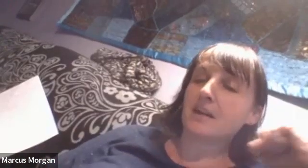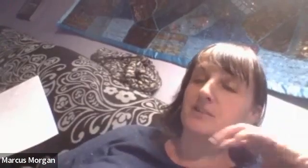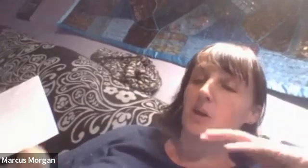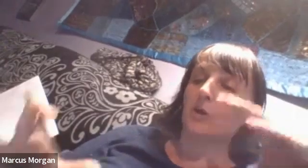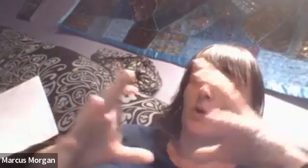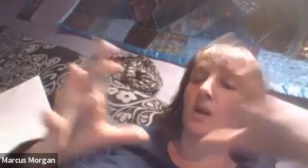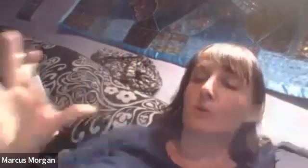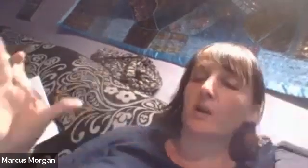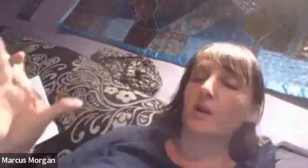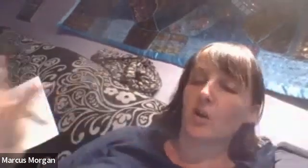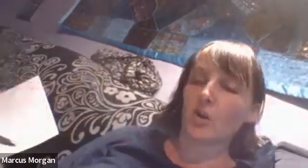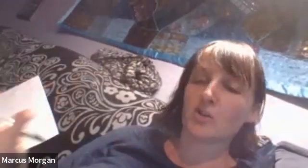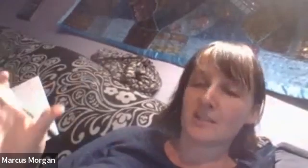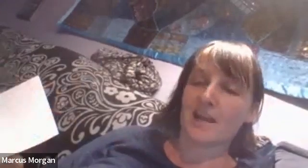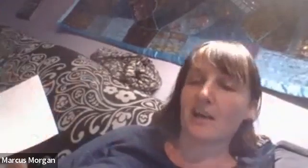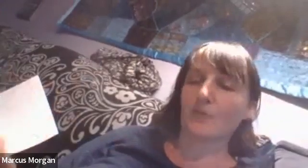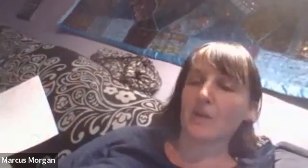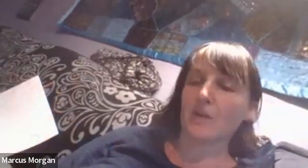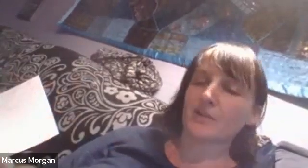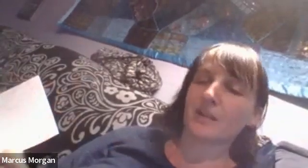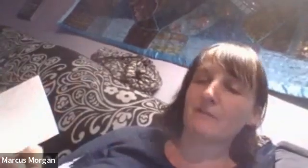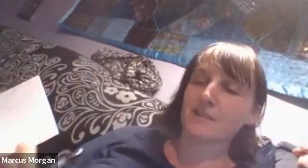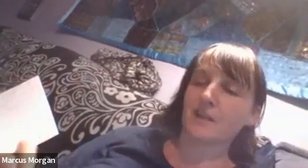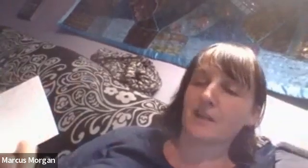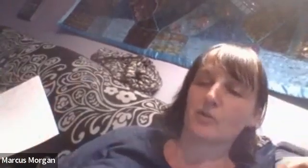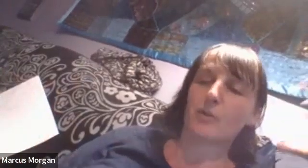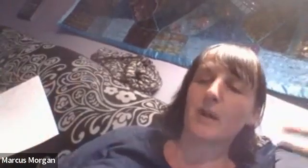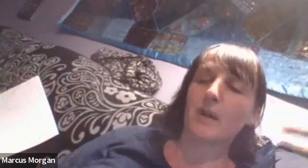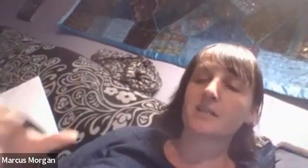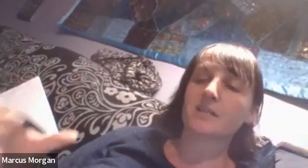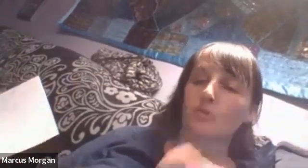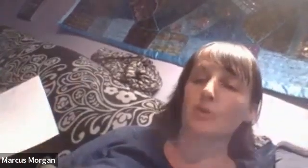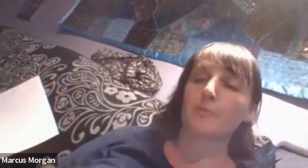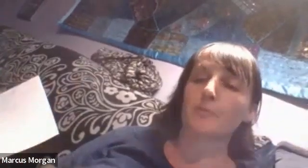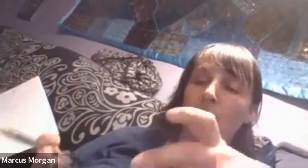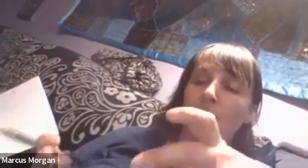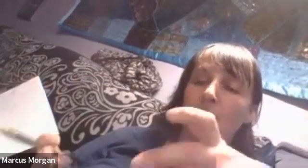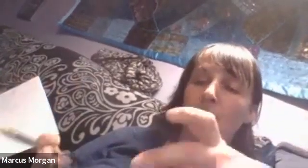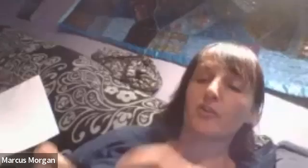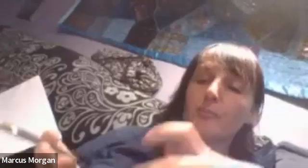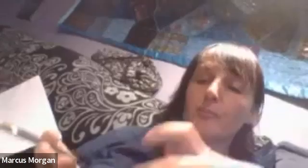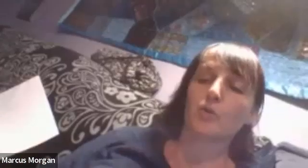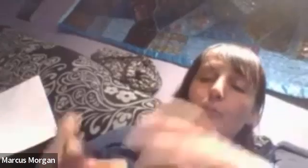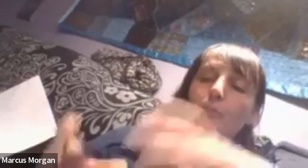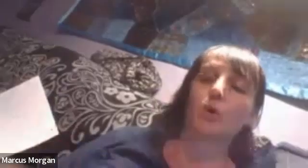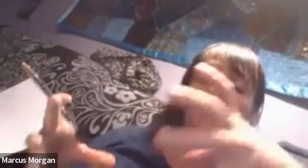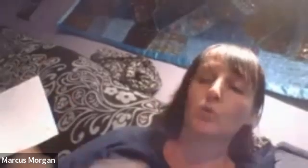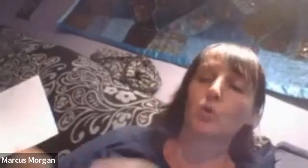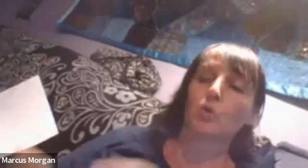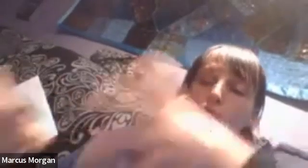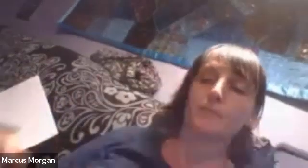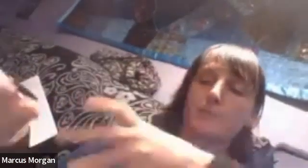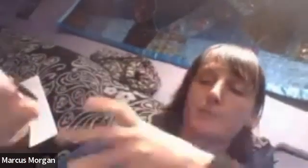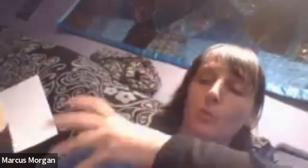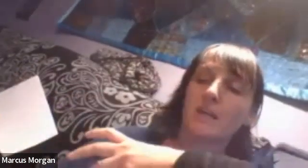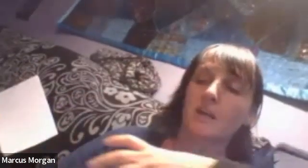Yeah, so while we're not locked down, I was thinking face-to-face social groups, but maybe smaller groups,